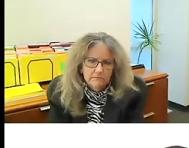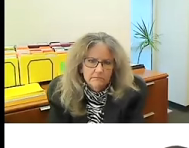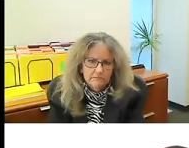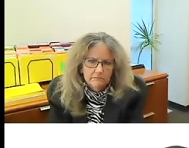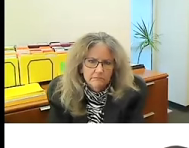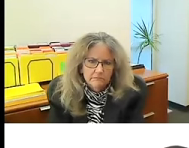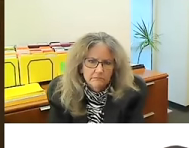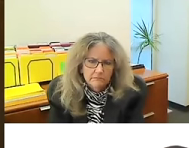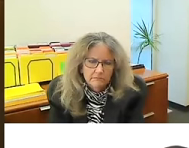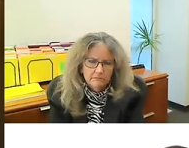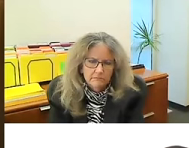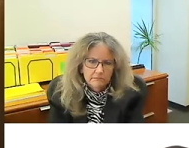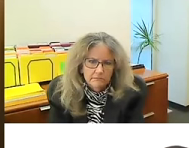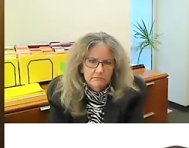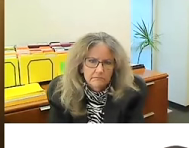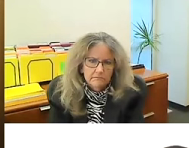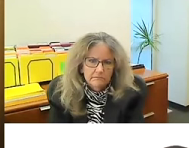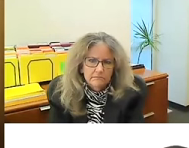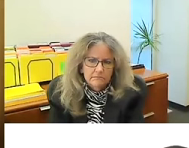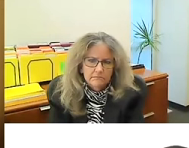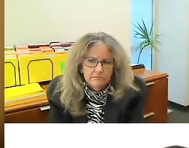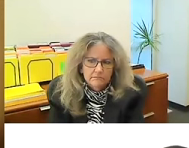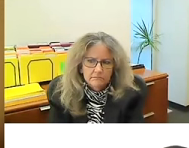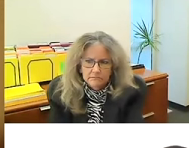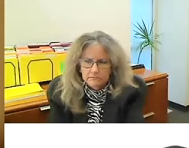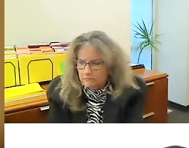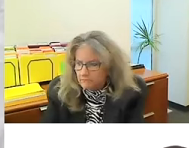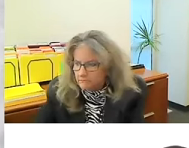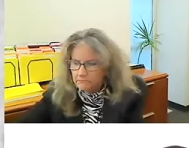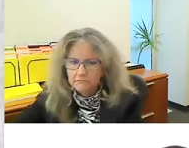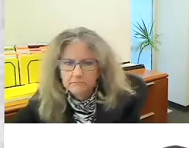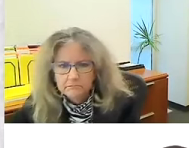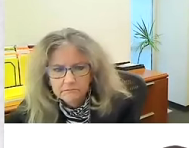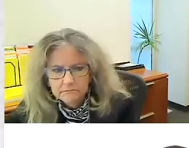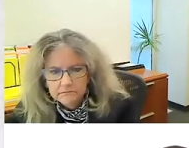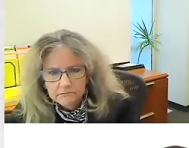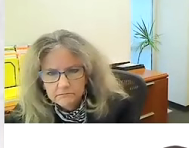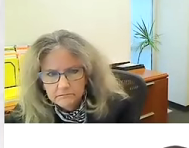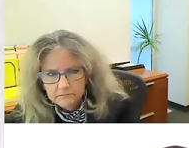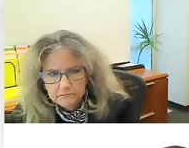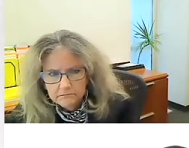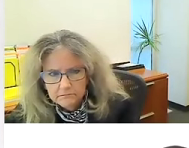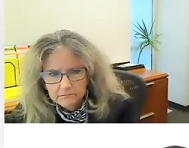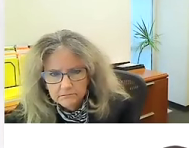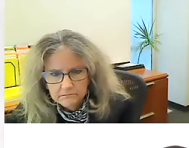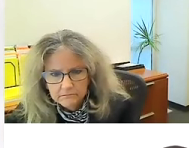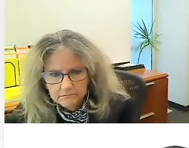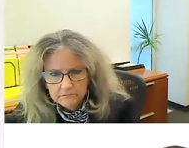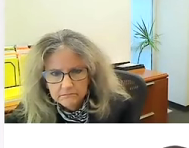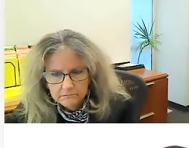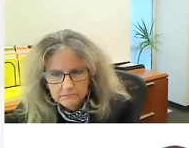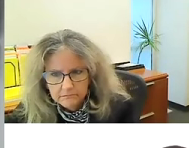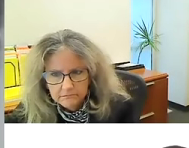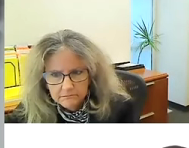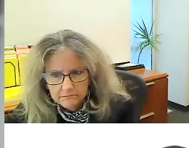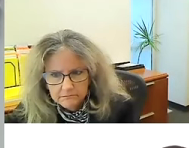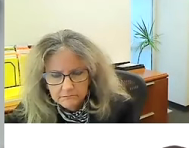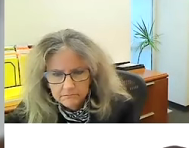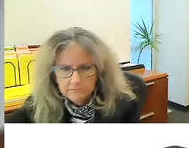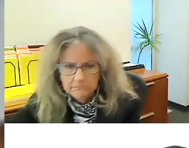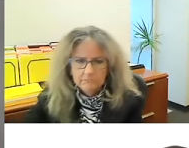Farrakhan and his black sons, and Bill Gates, who has more money than the devil, and Eminem, always bitter, and brothers